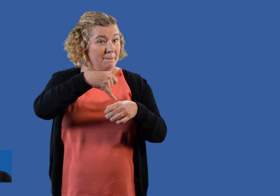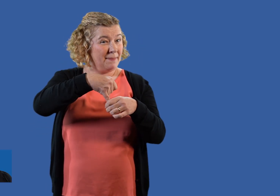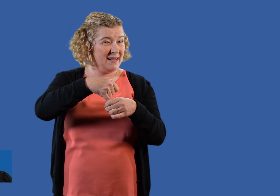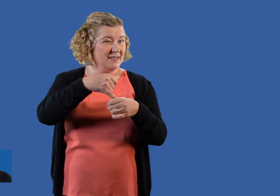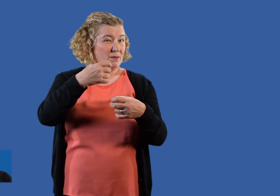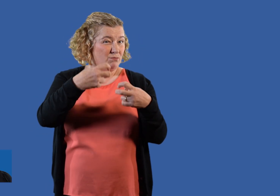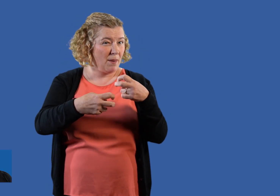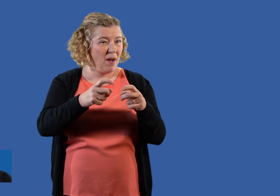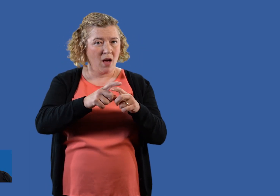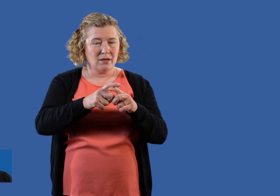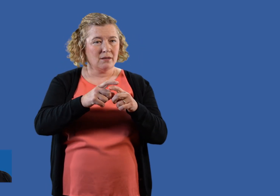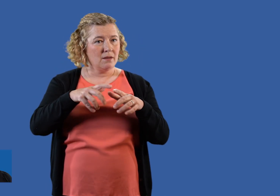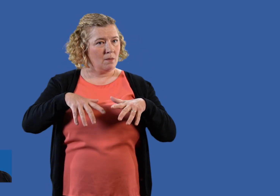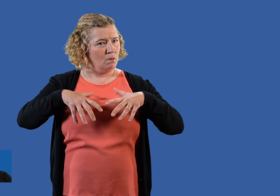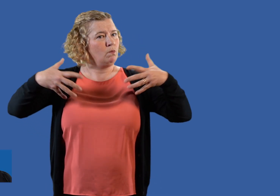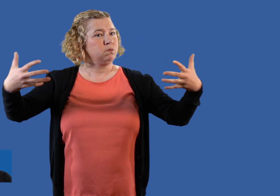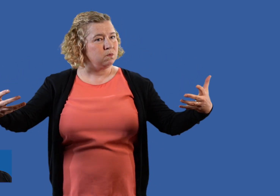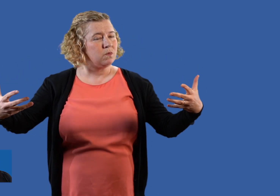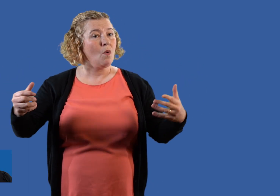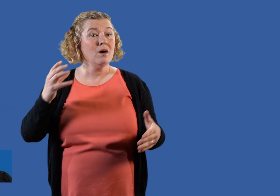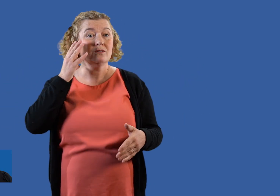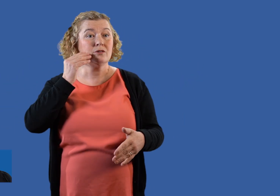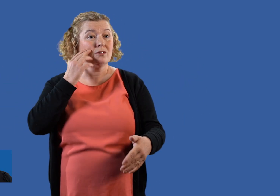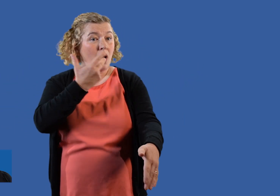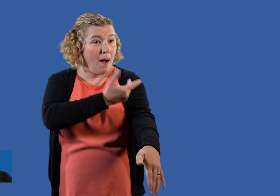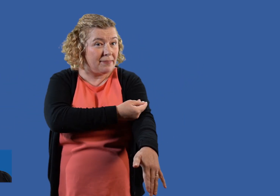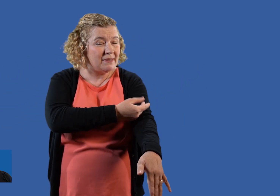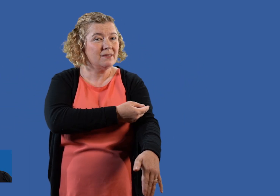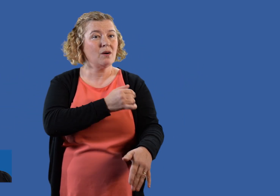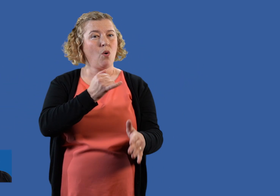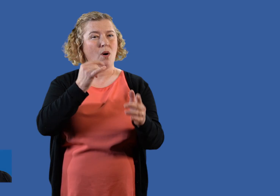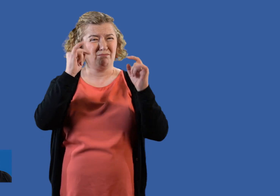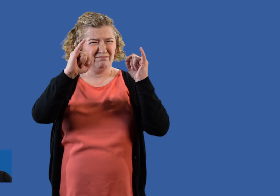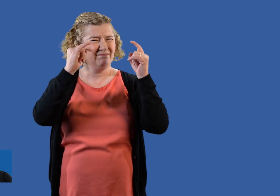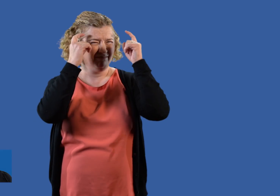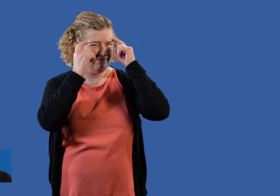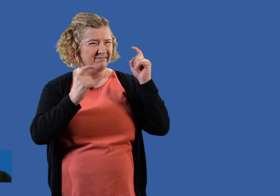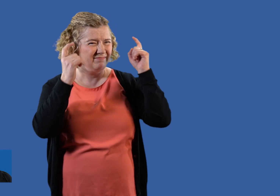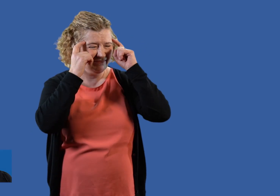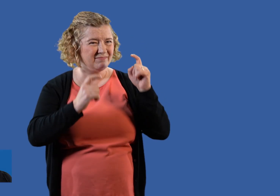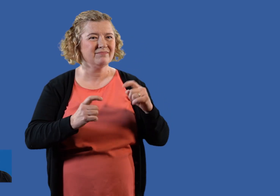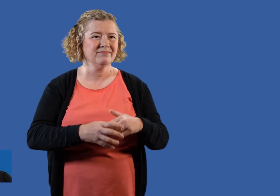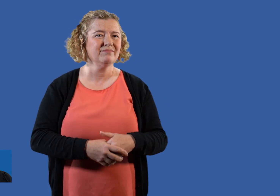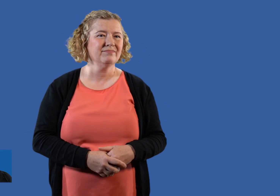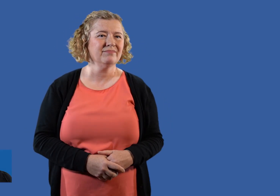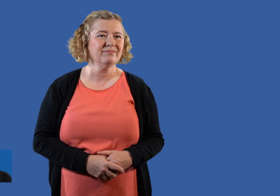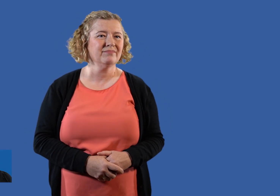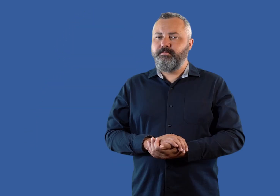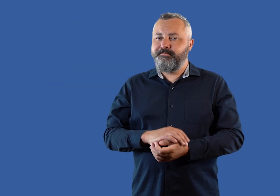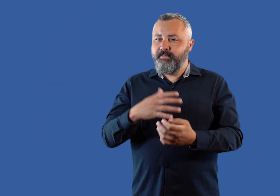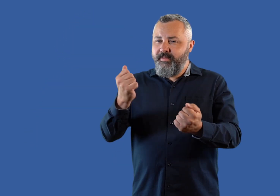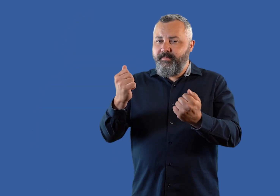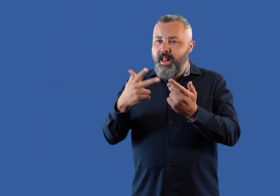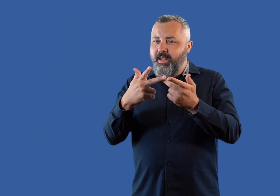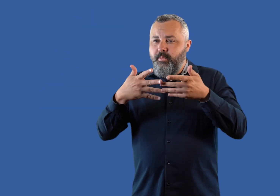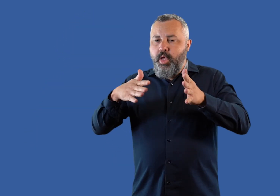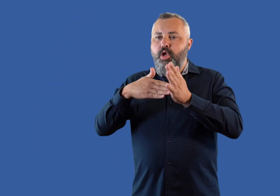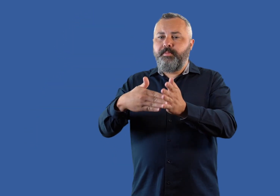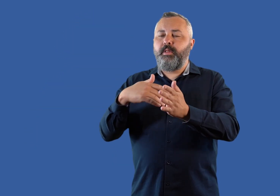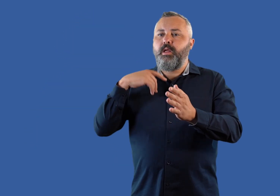anxiety, ADHD, medical problems like obesity, diabetes and migraines. Is there an easy way